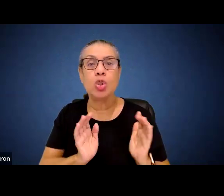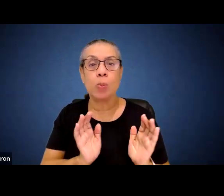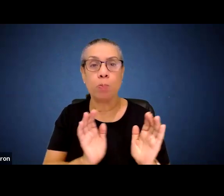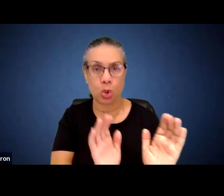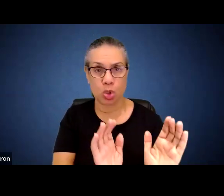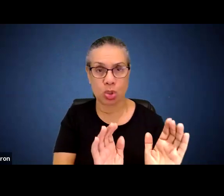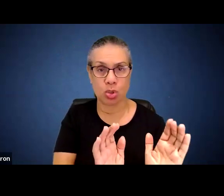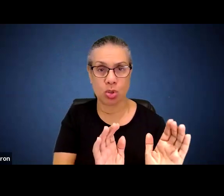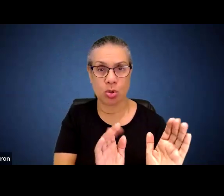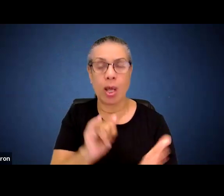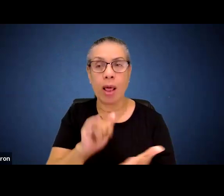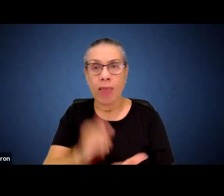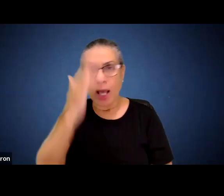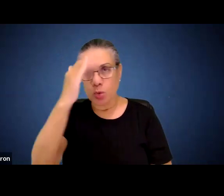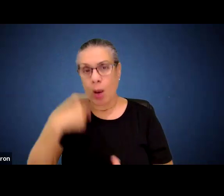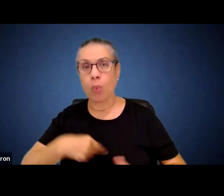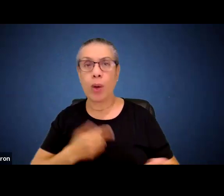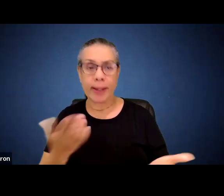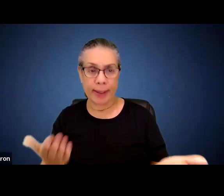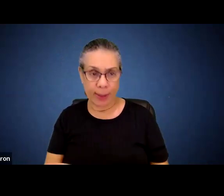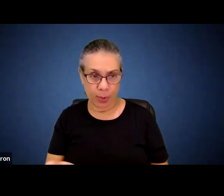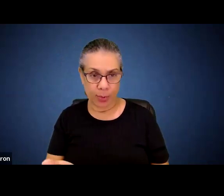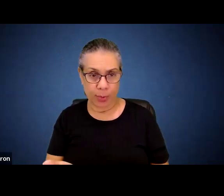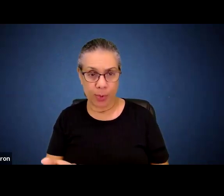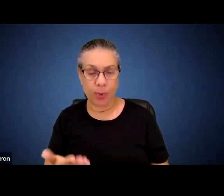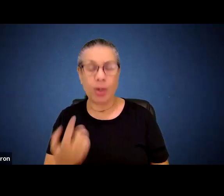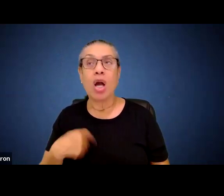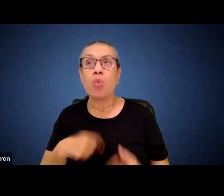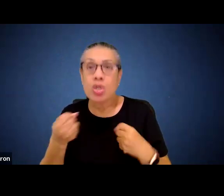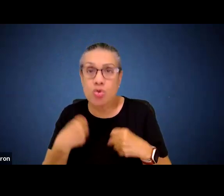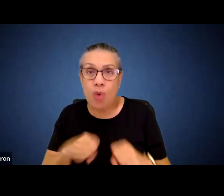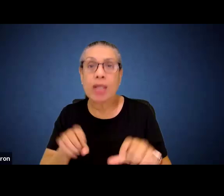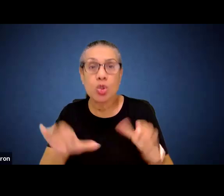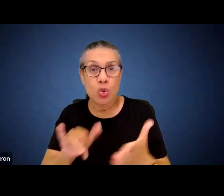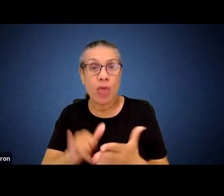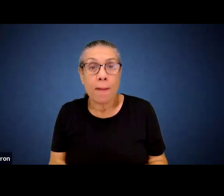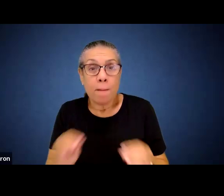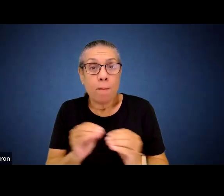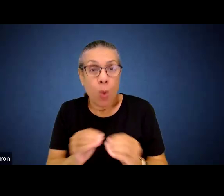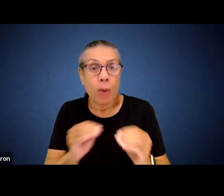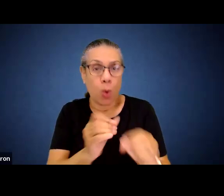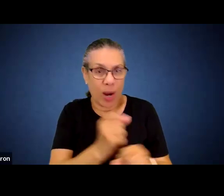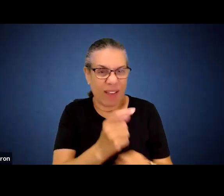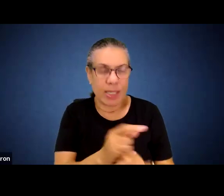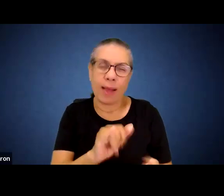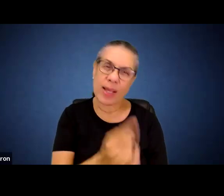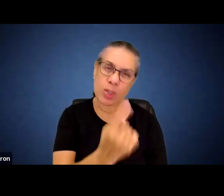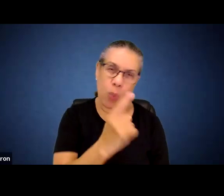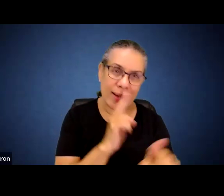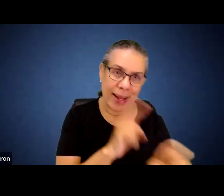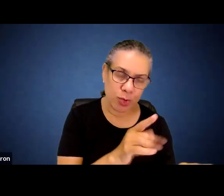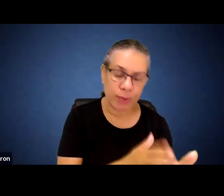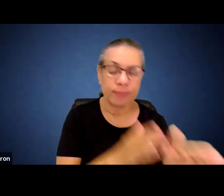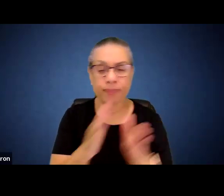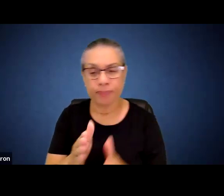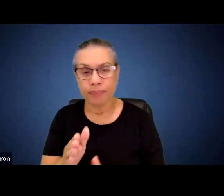That's why we exist. And we're trying to do that more each year. That's one answer. And then I want to give